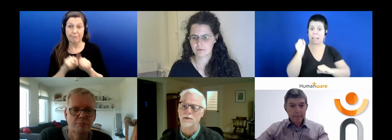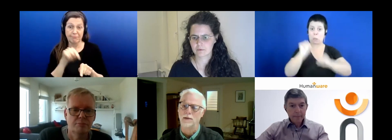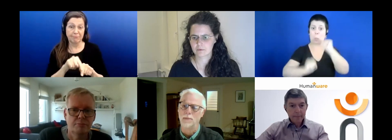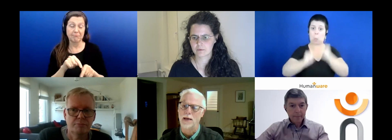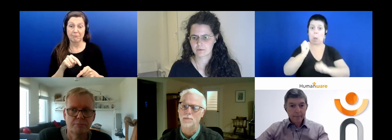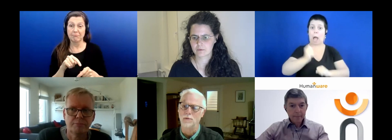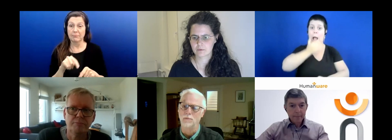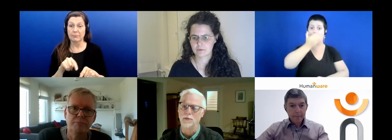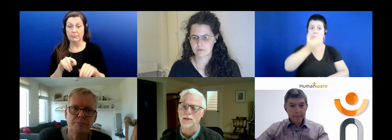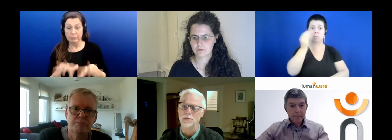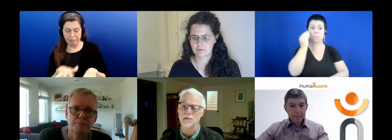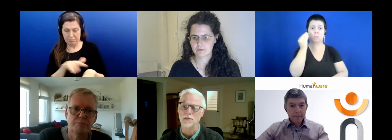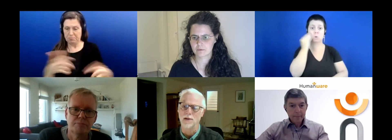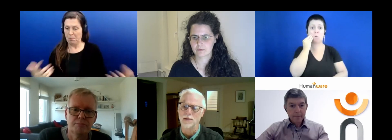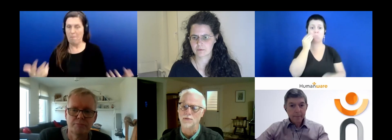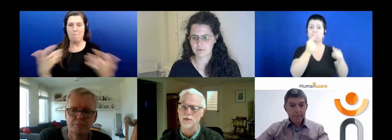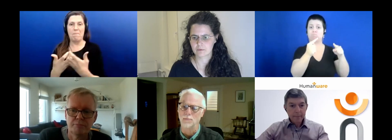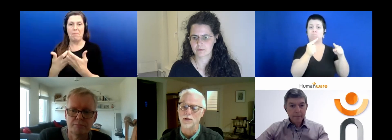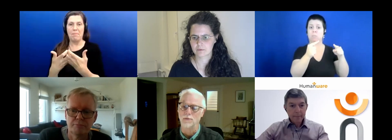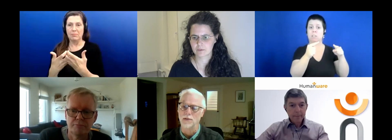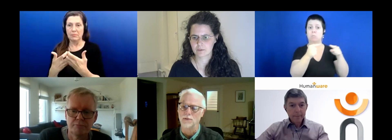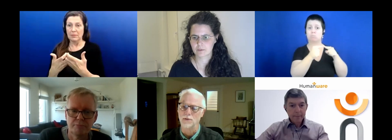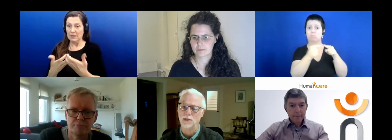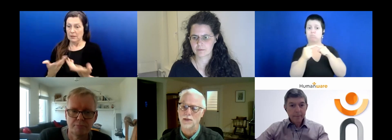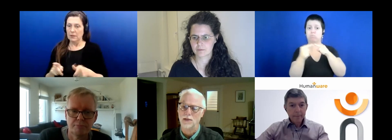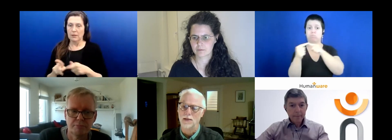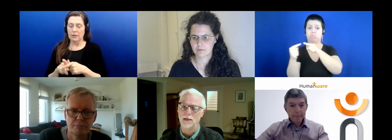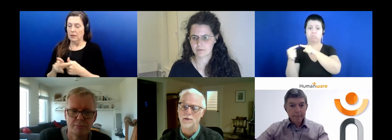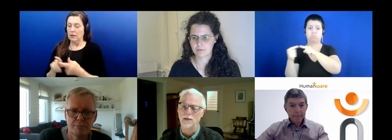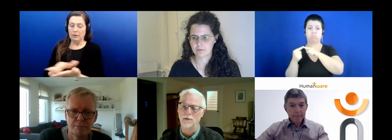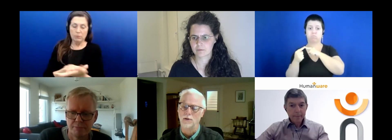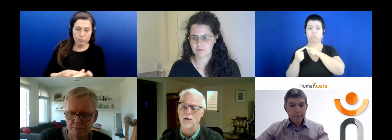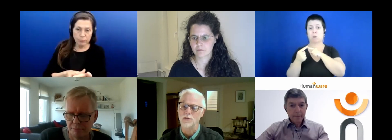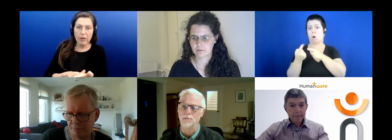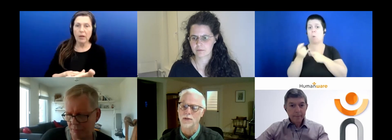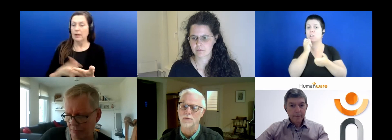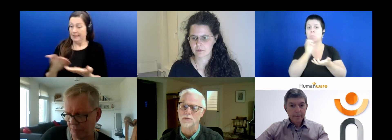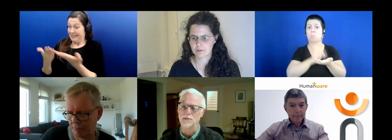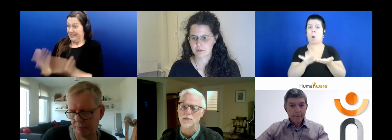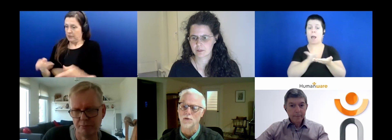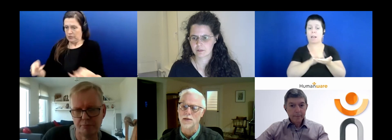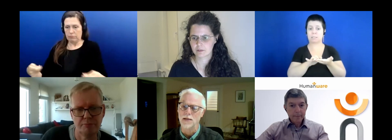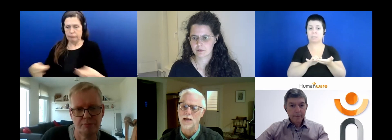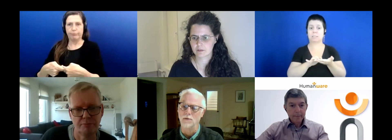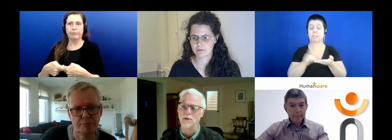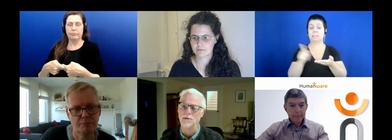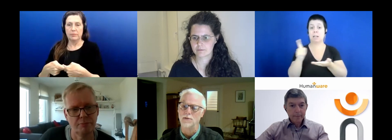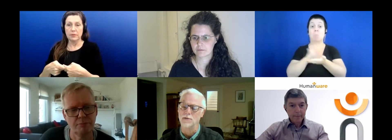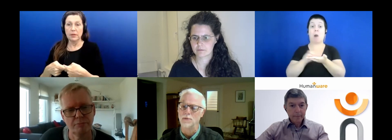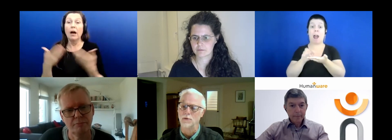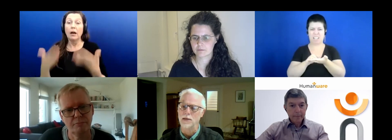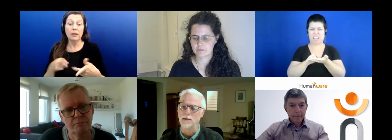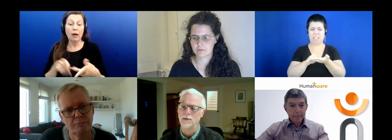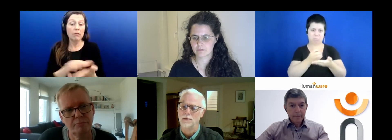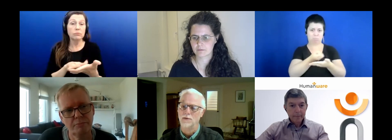it compatible with existing devices, Braille devices. And the cost of Braille devices is going down to